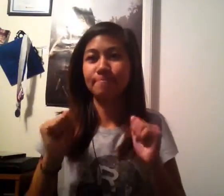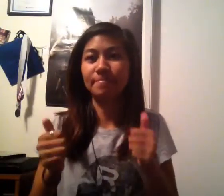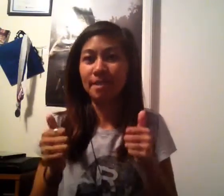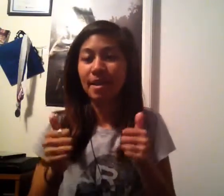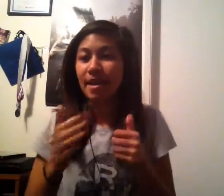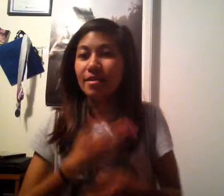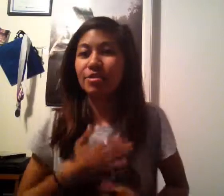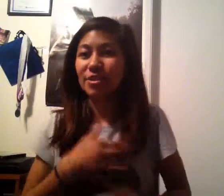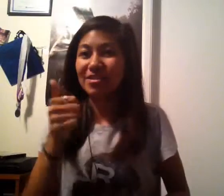Enjoy yourself.